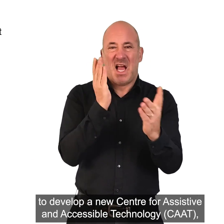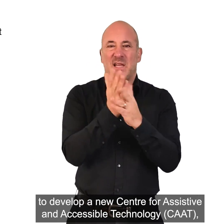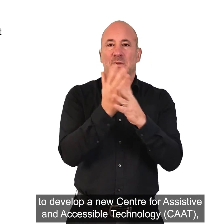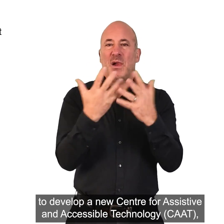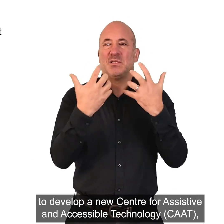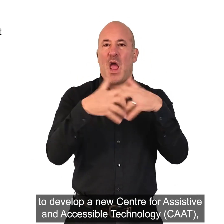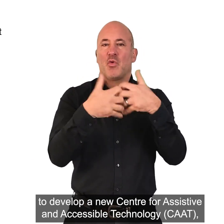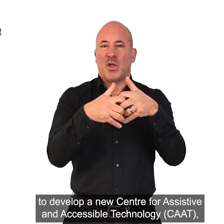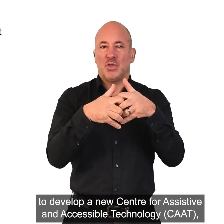CAAT.